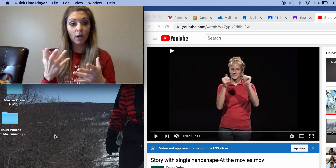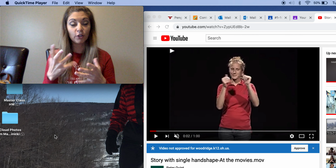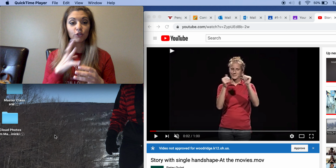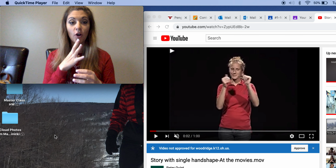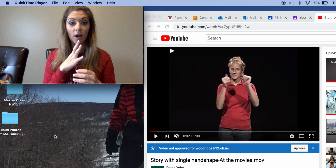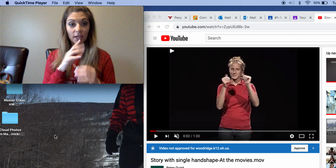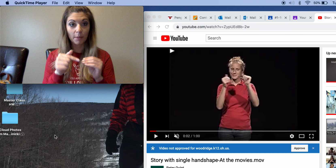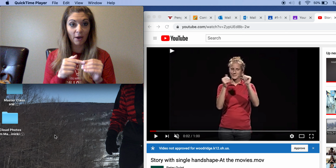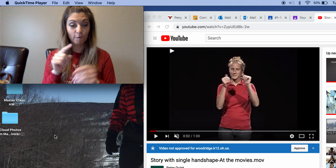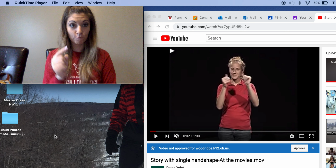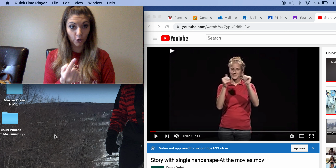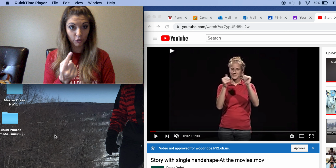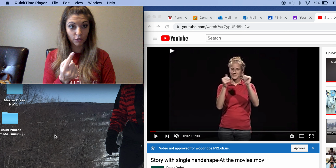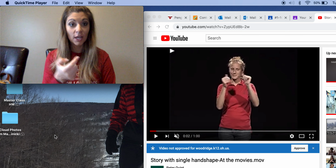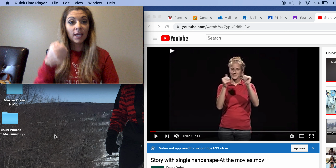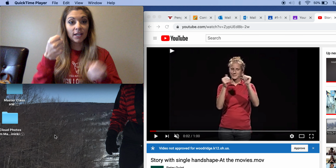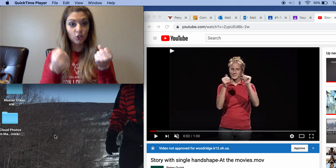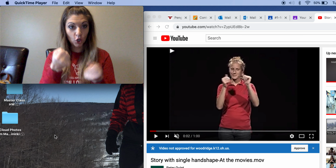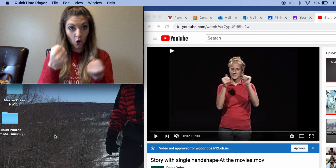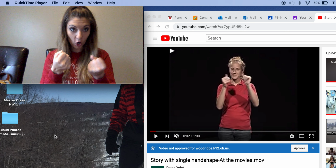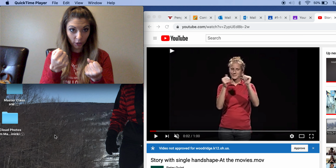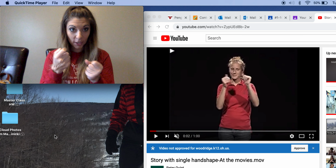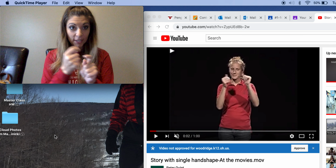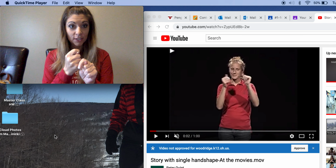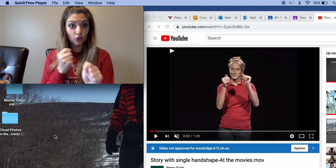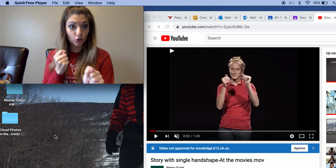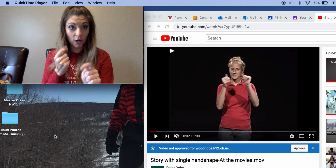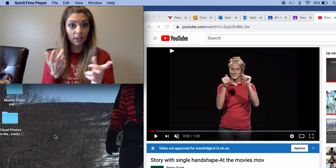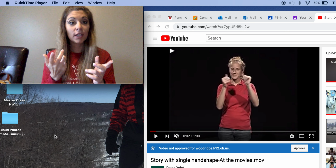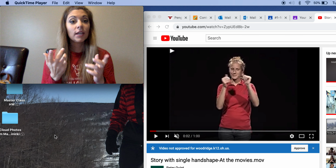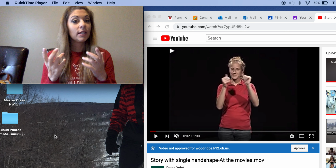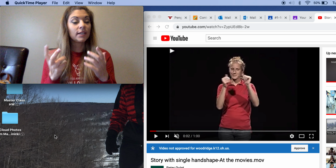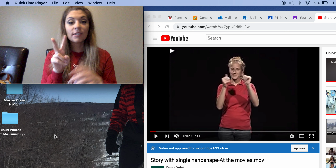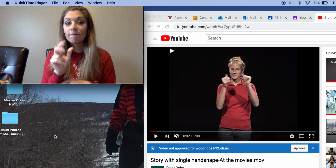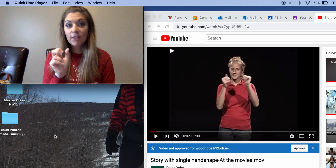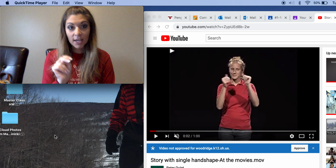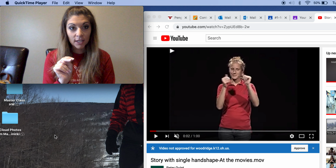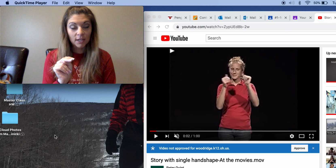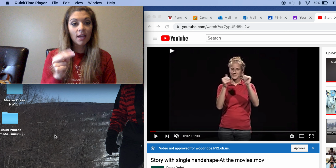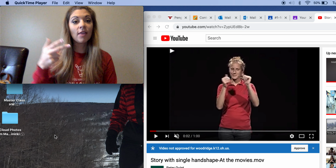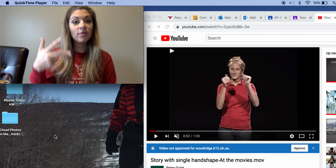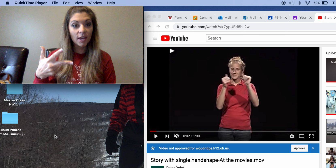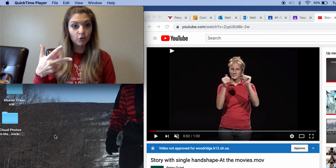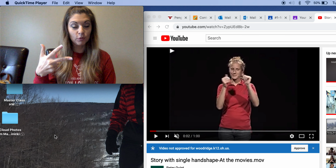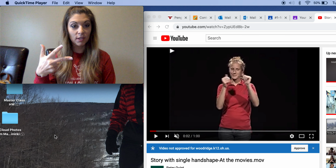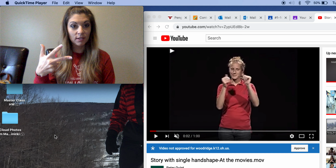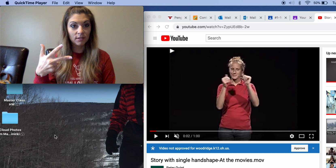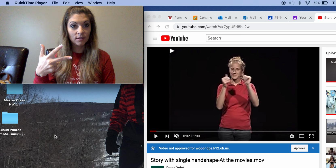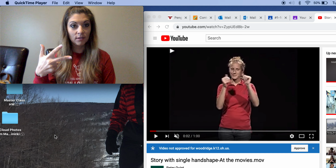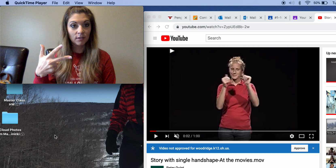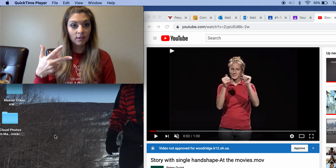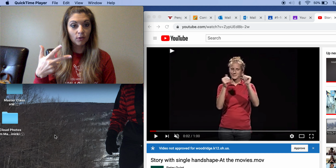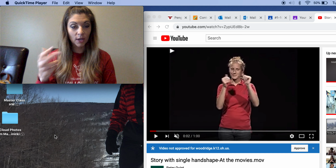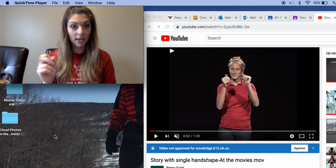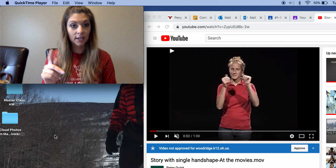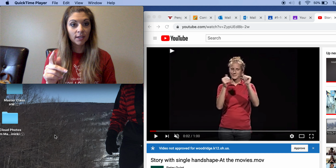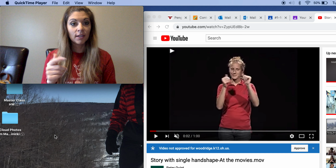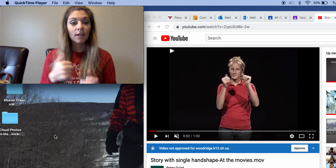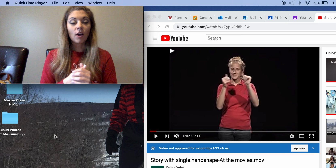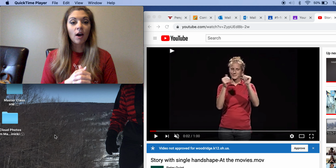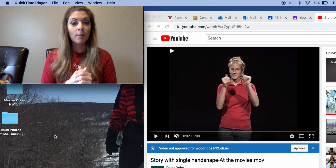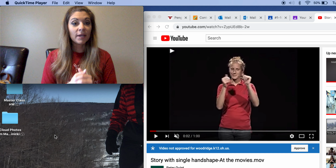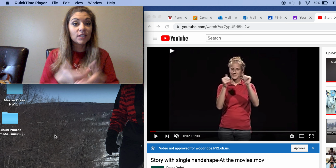say what you're talking about first. It's a car, it's a truck, it's a van, and then use this.